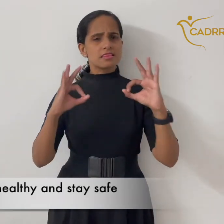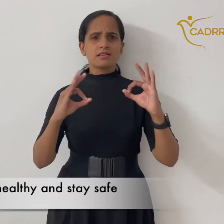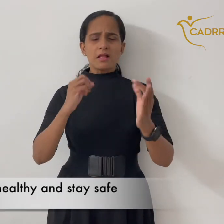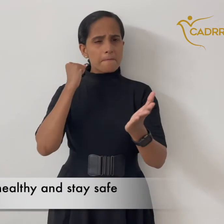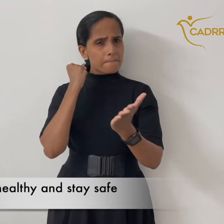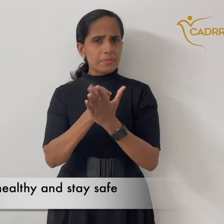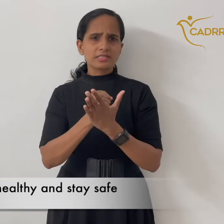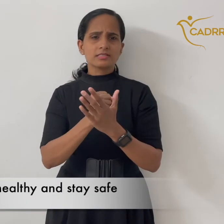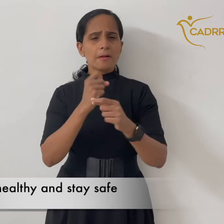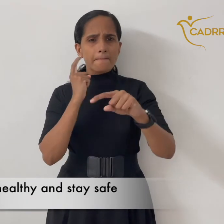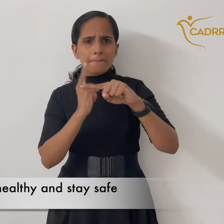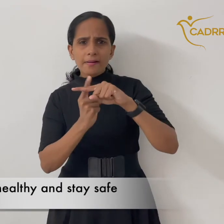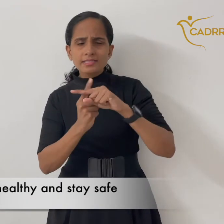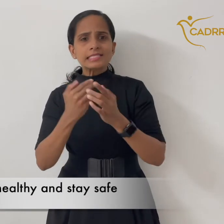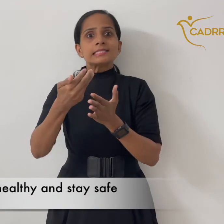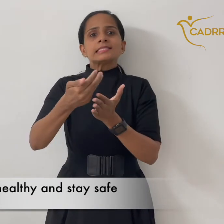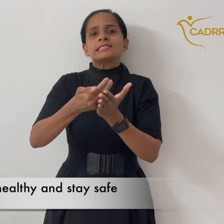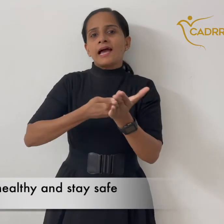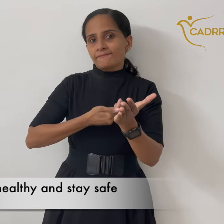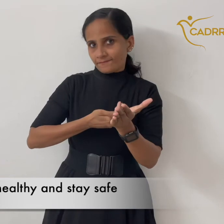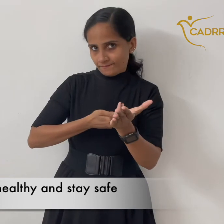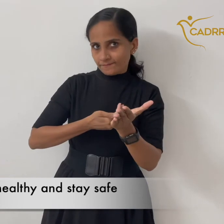Stay healthy and stay safe.